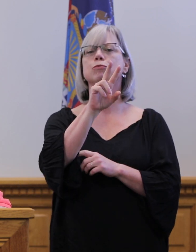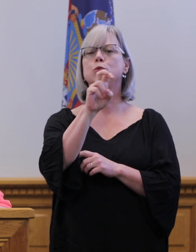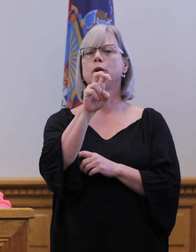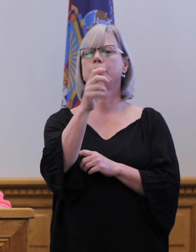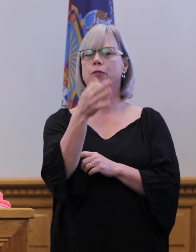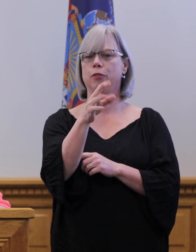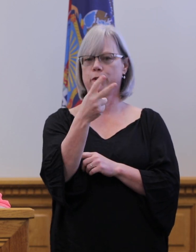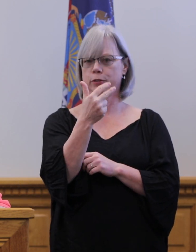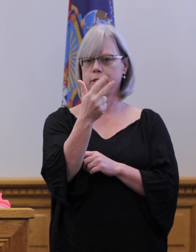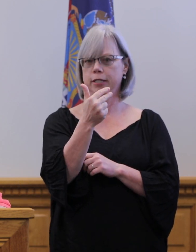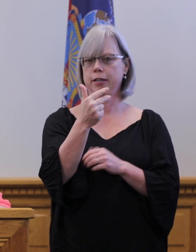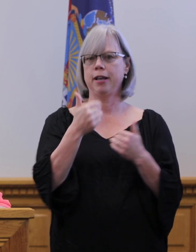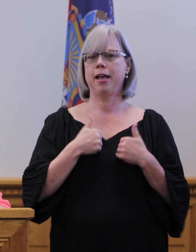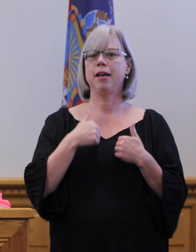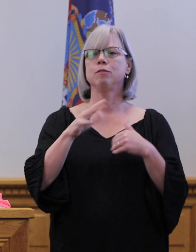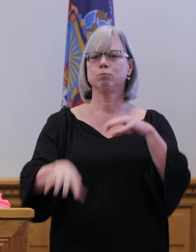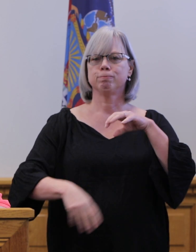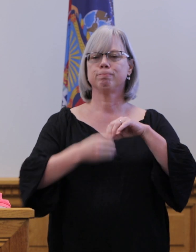have